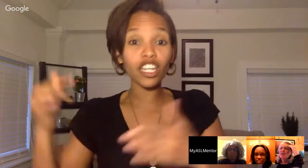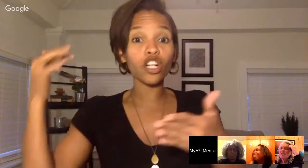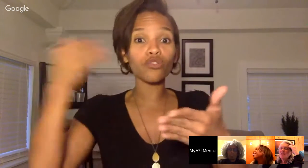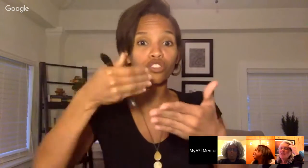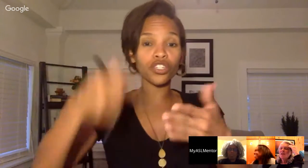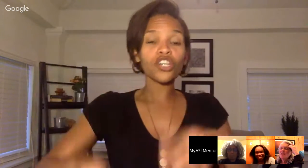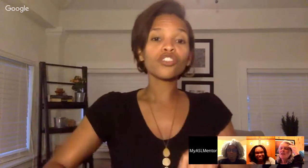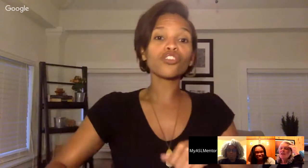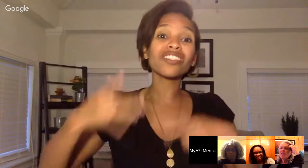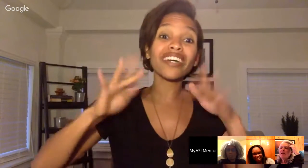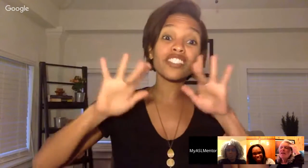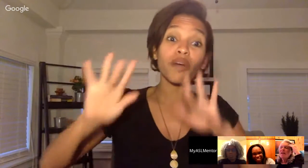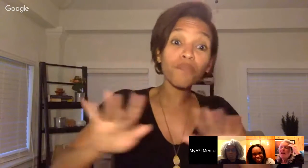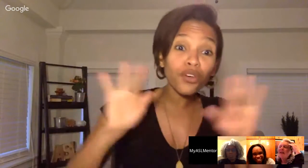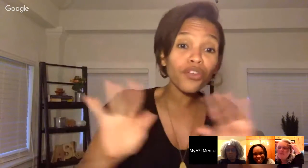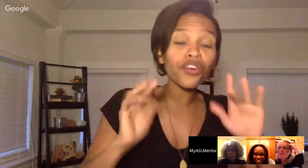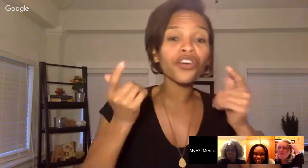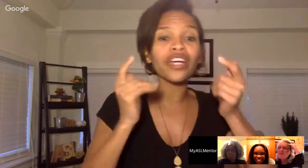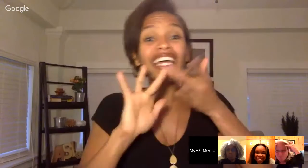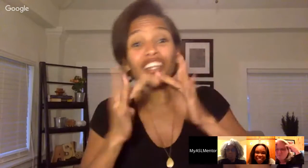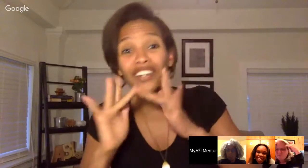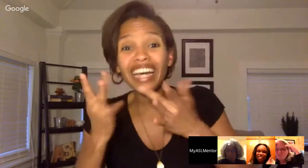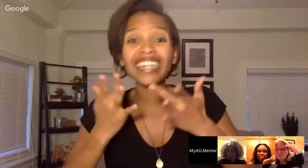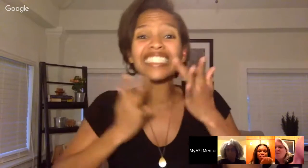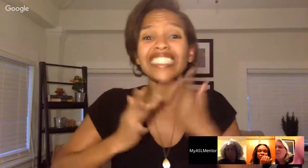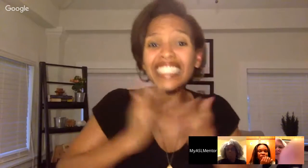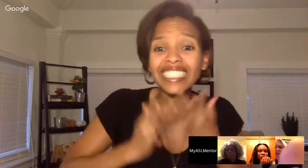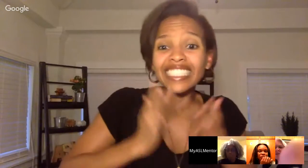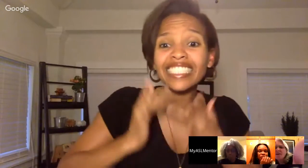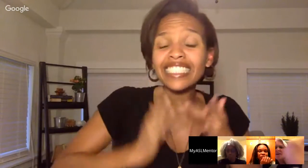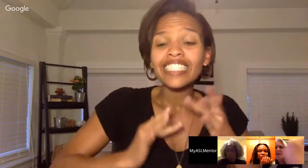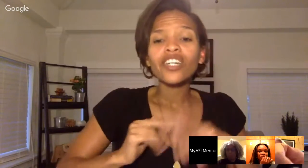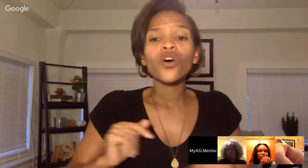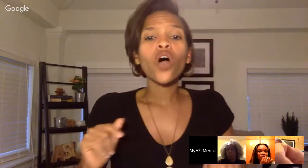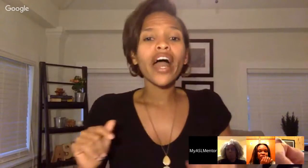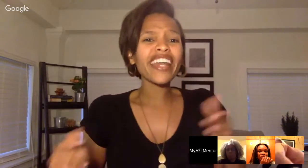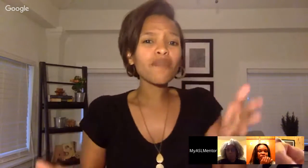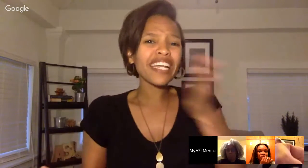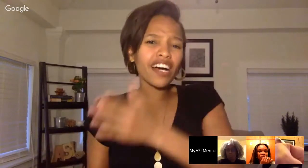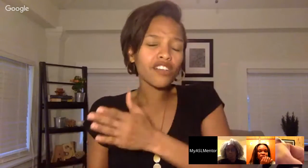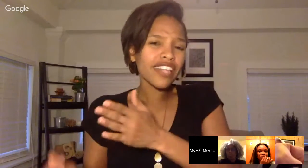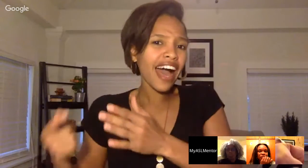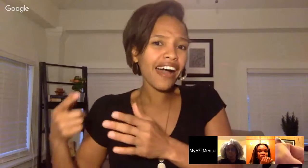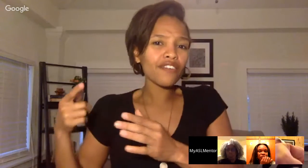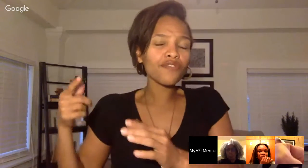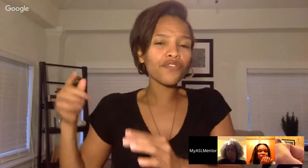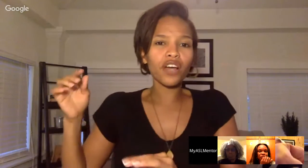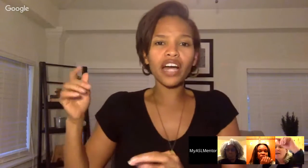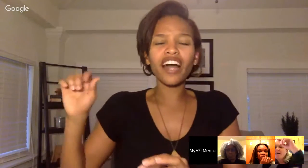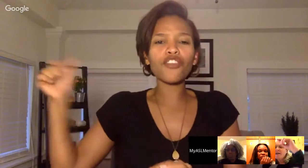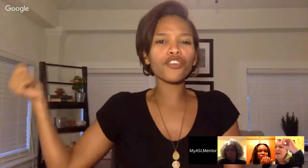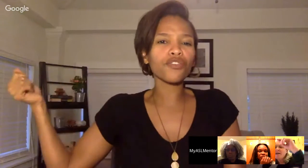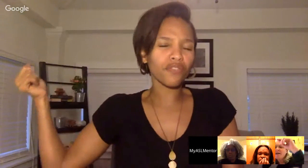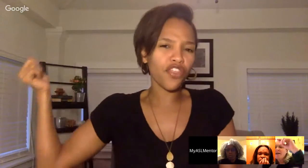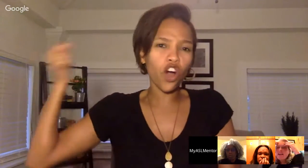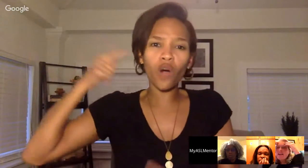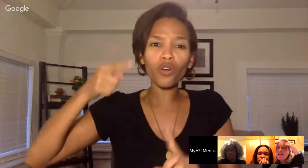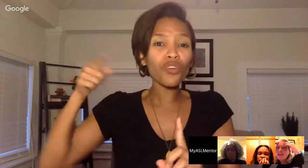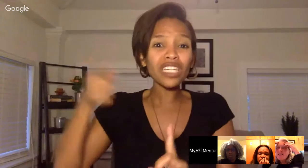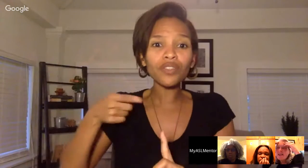getting closer. So she signs computer, internet. Anybody else have another thought? We're really,